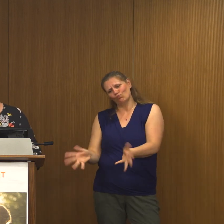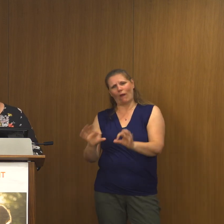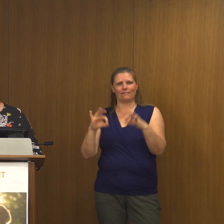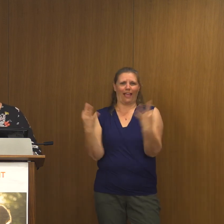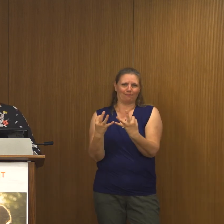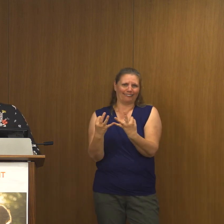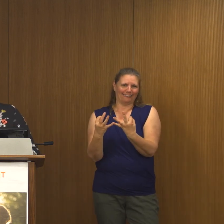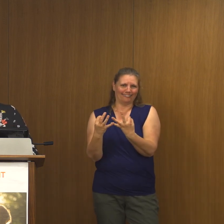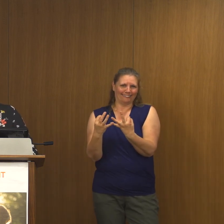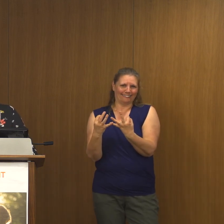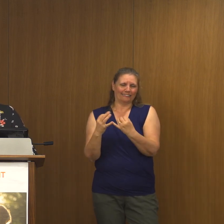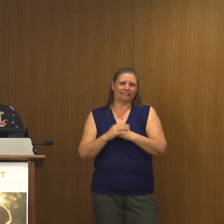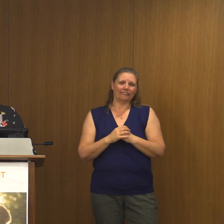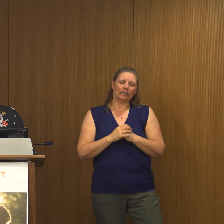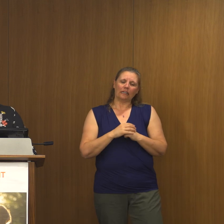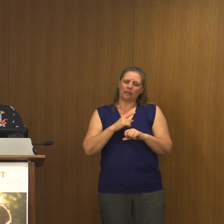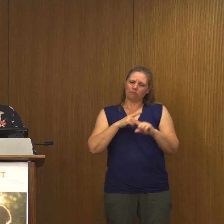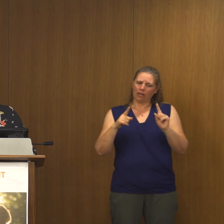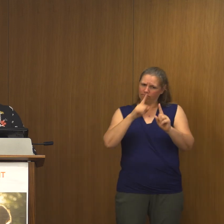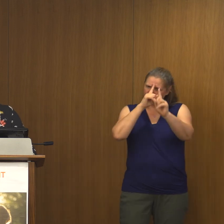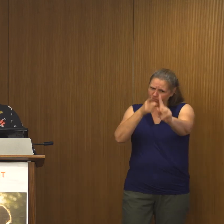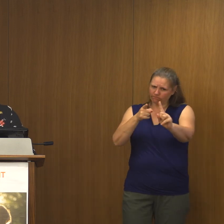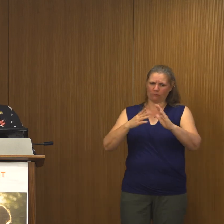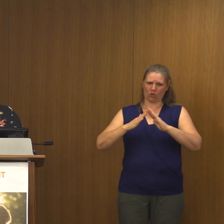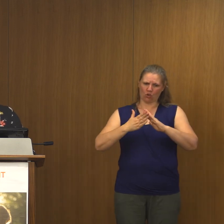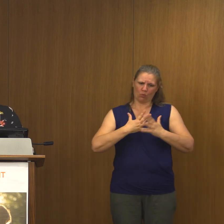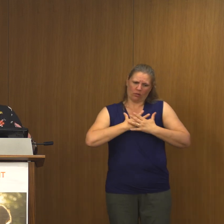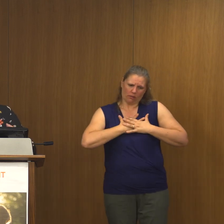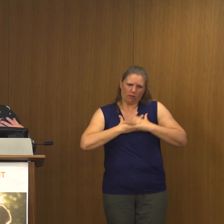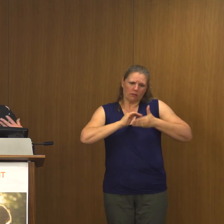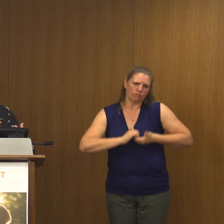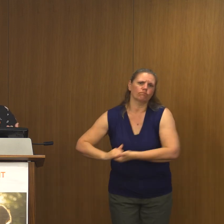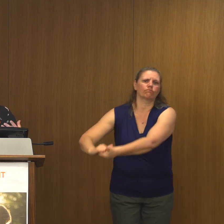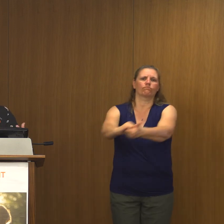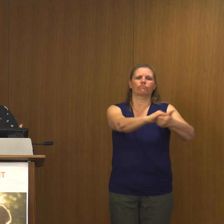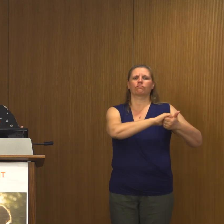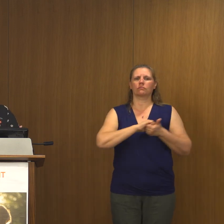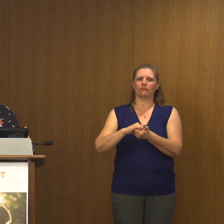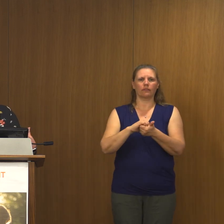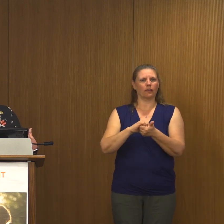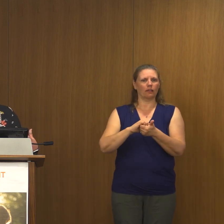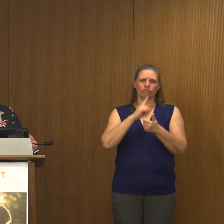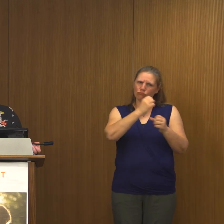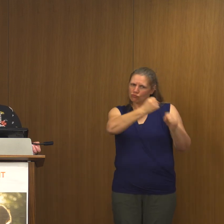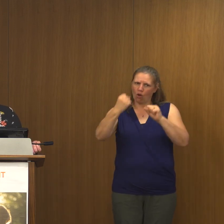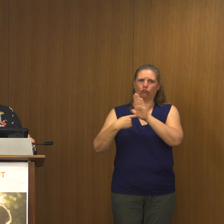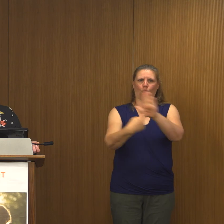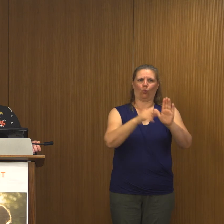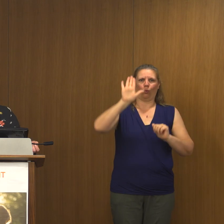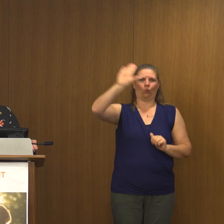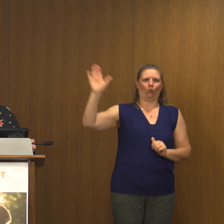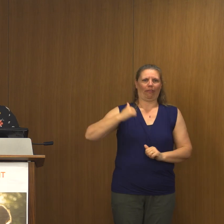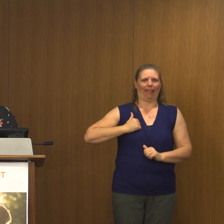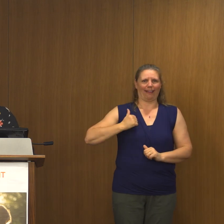day. But it's the spirit of community that is already a uniquely Canadian quality. In order